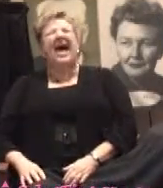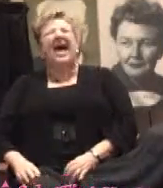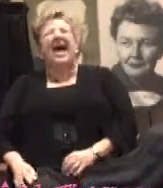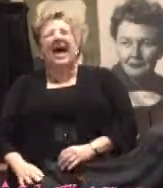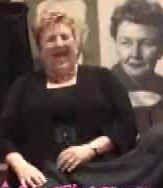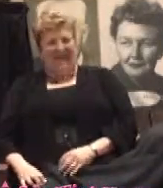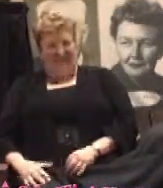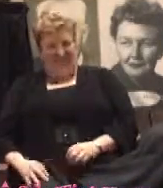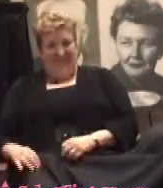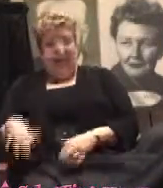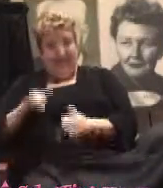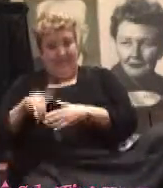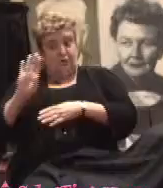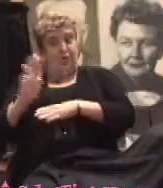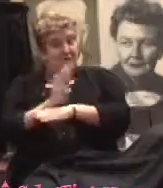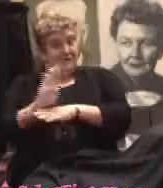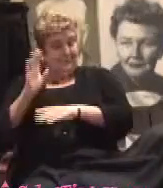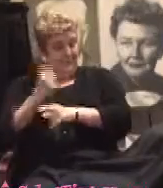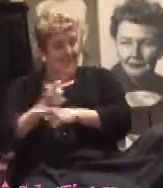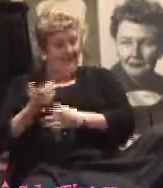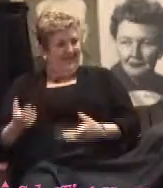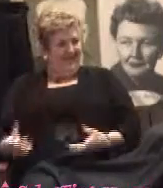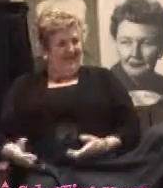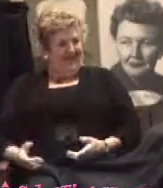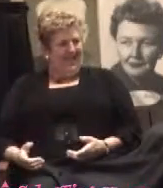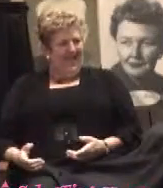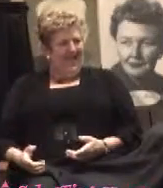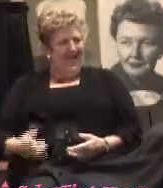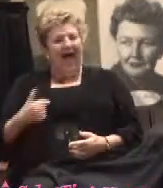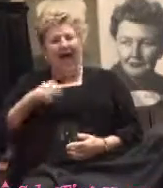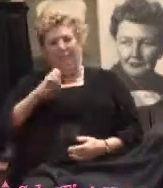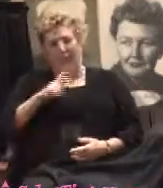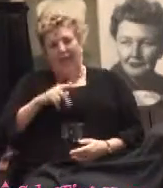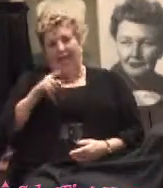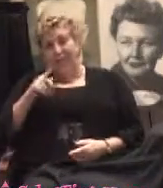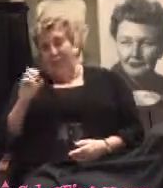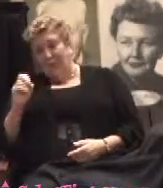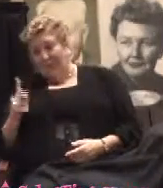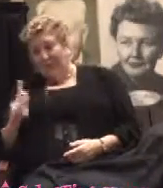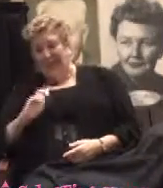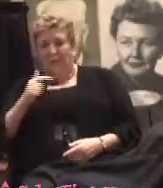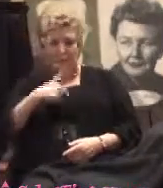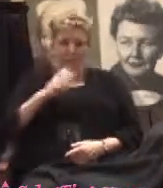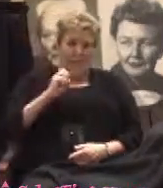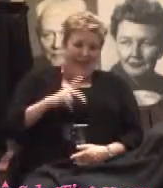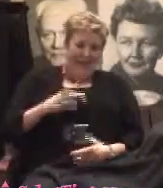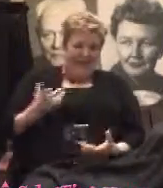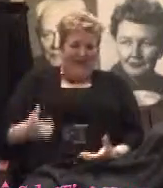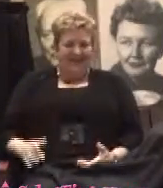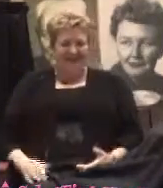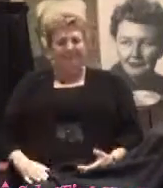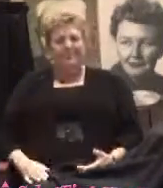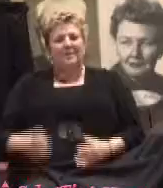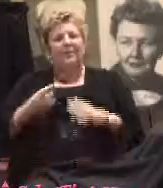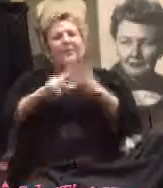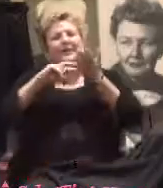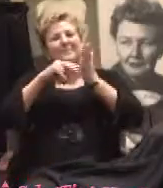That's her business, right? I'm okay, you're okay, we're okay. And what I mean is,